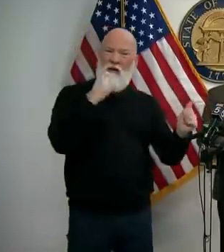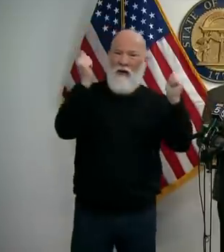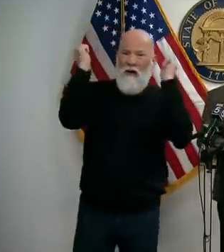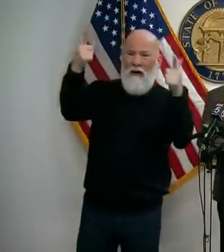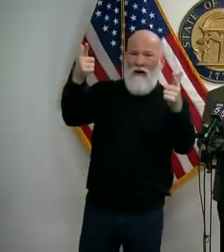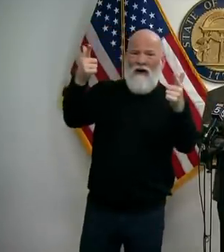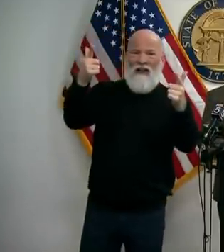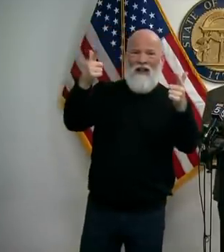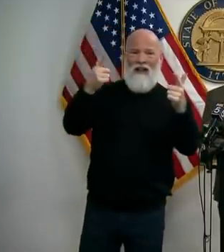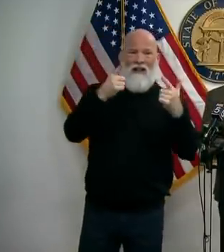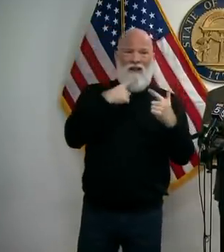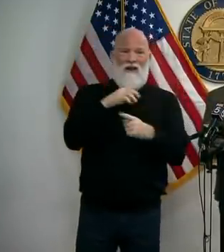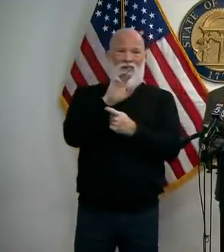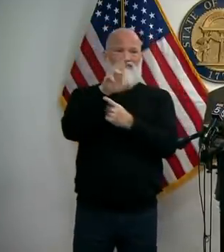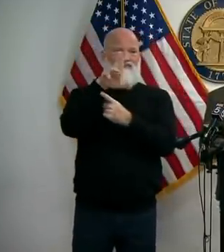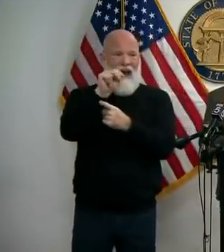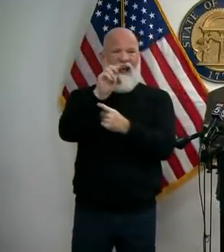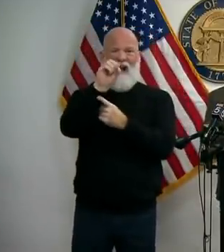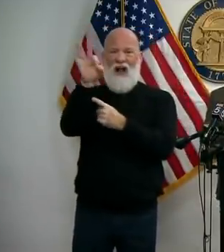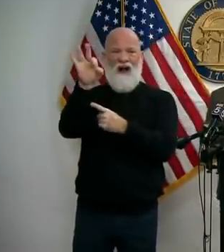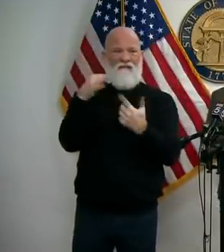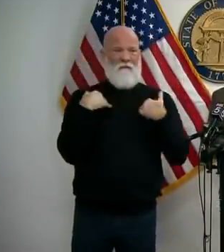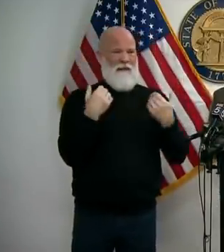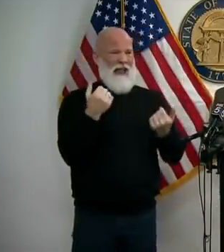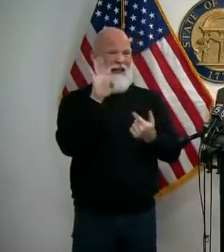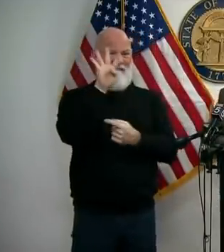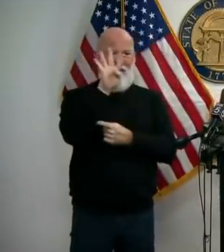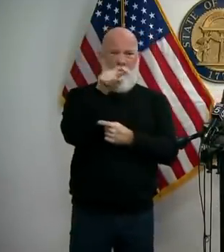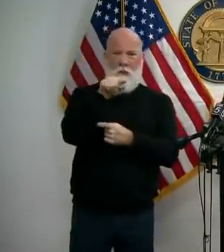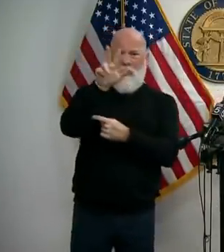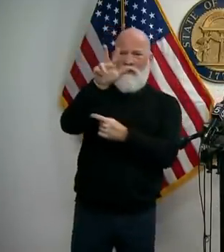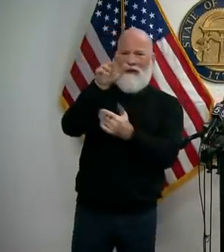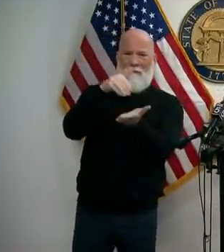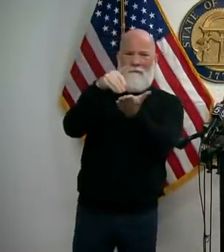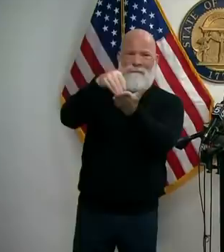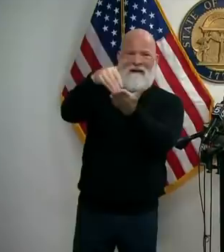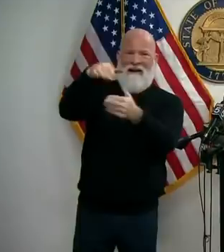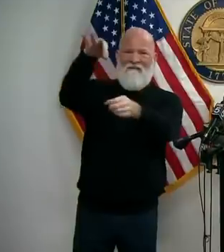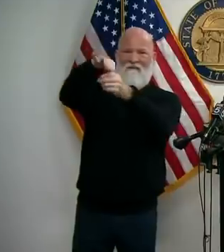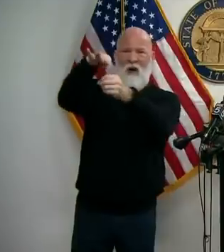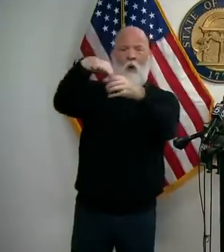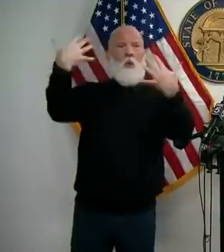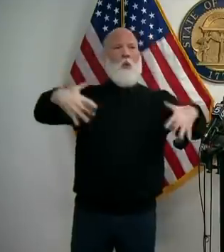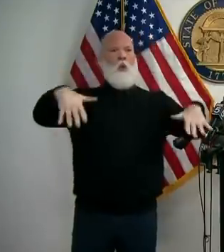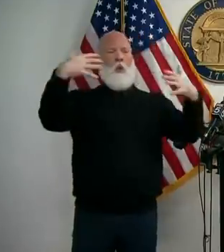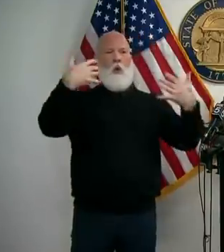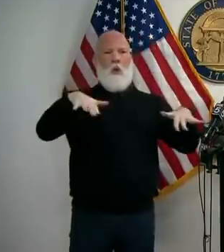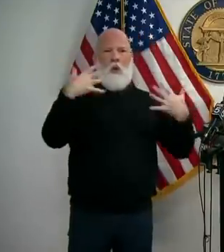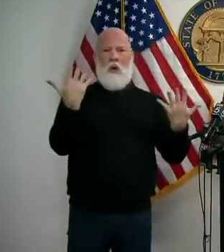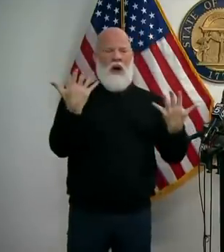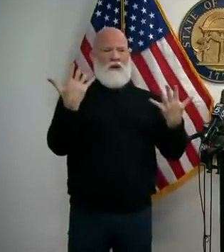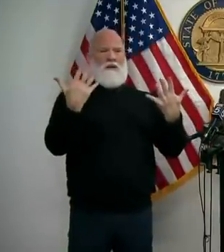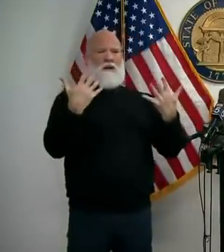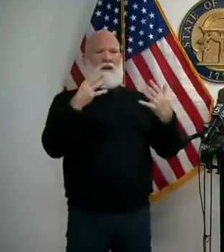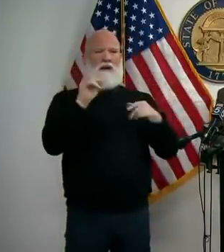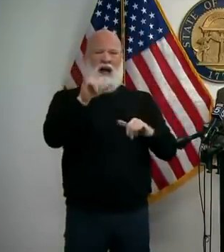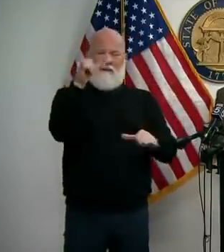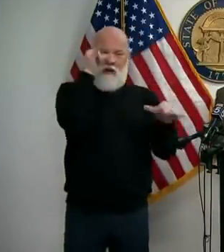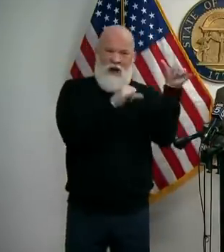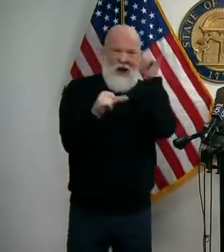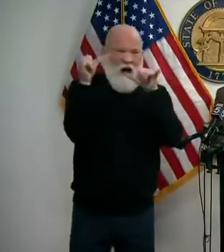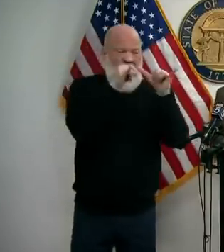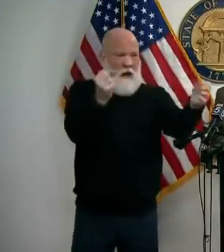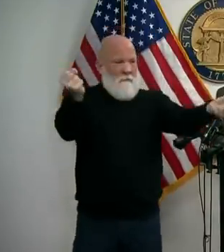had 4.3 million votes cast, so almost 4.4. We had 5 million cast in general election. That is unheard of. In